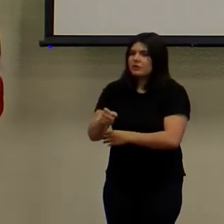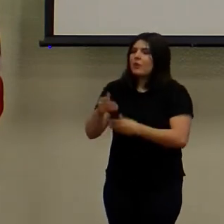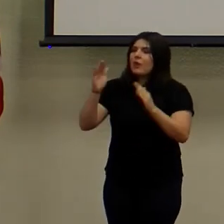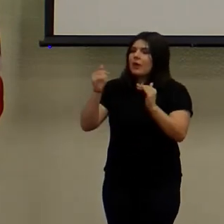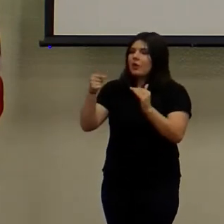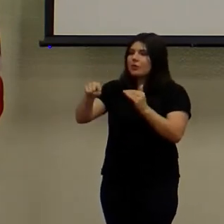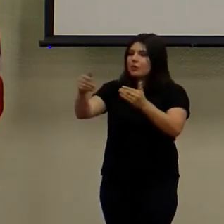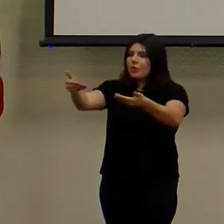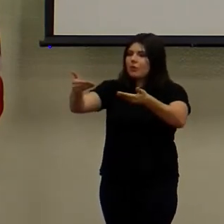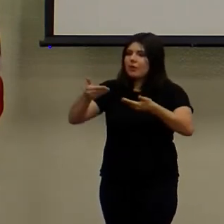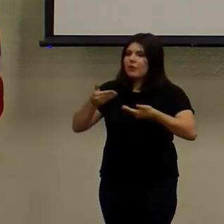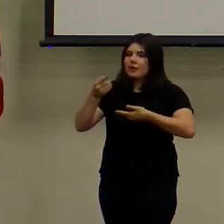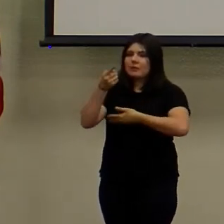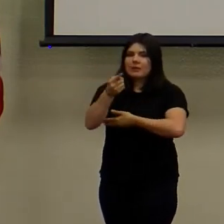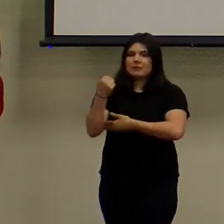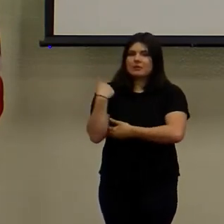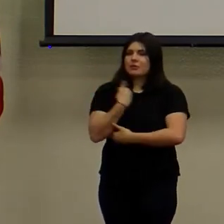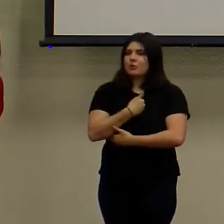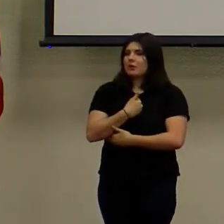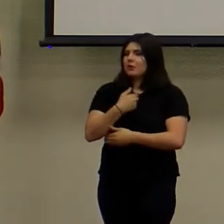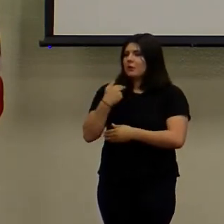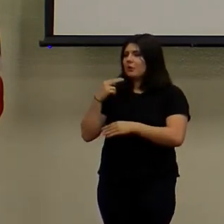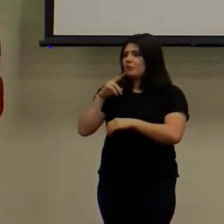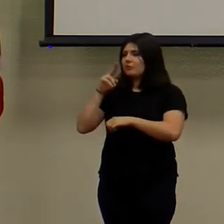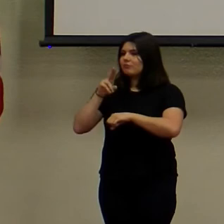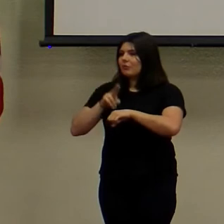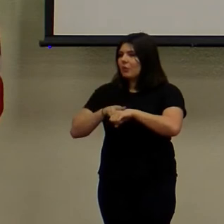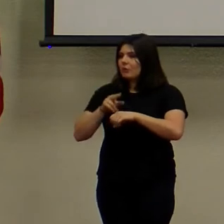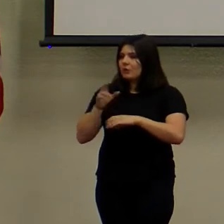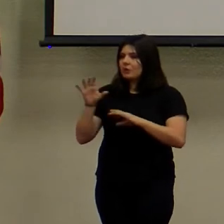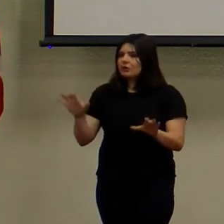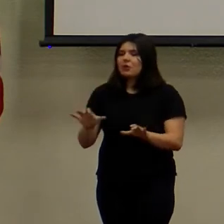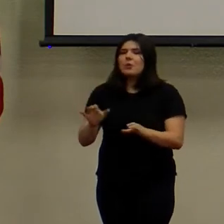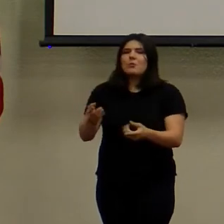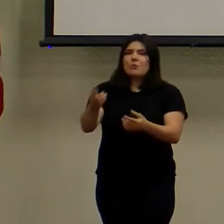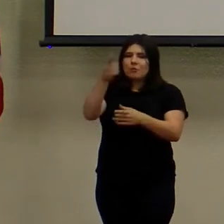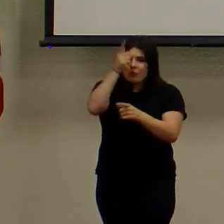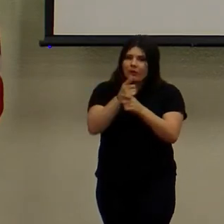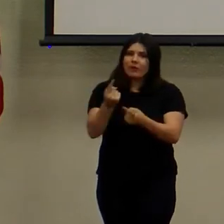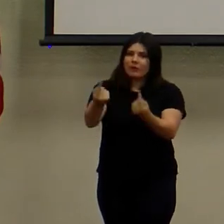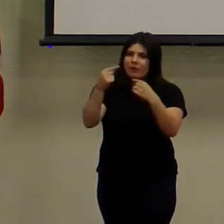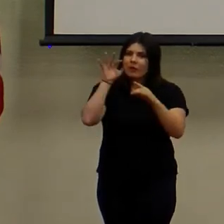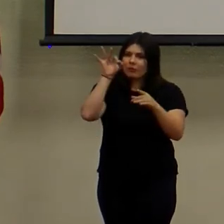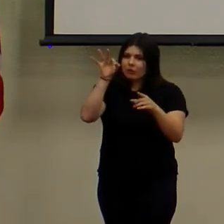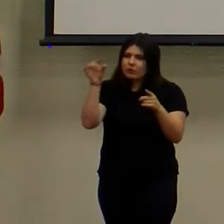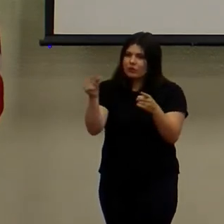him as we do so very well and set at our very best. Brother, come preach the word.